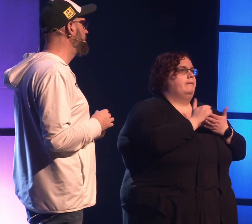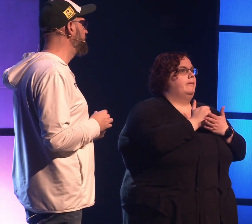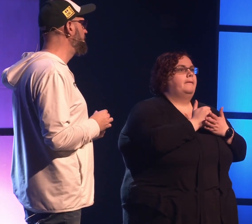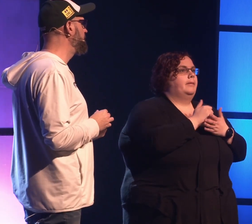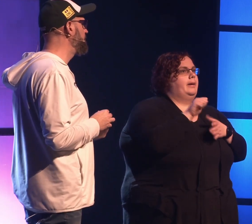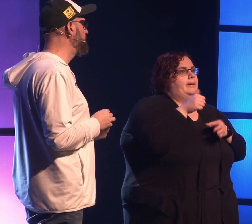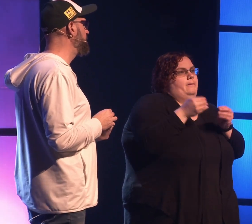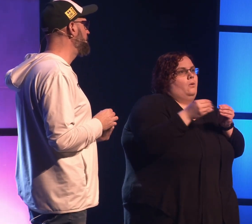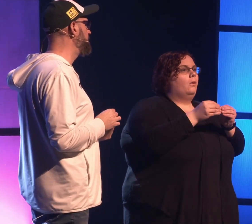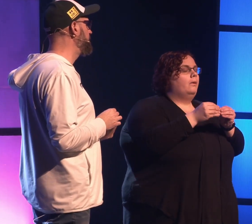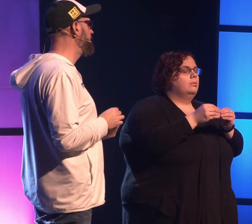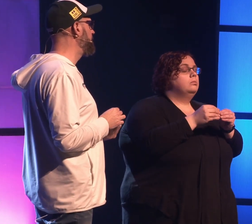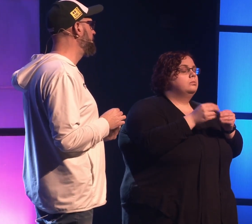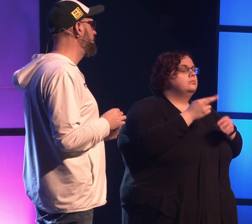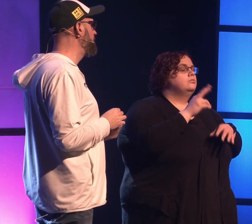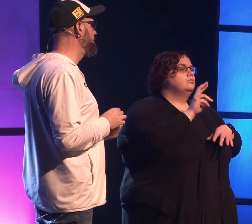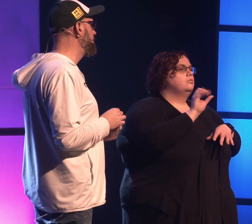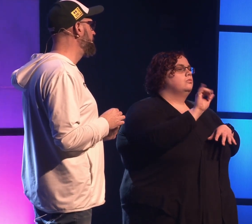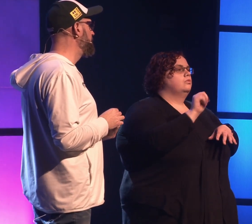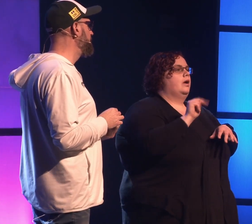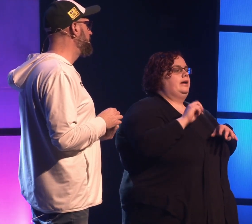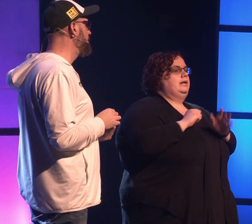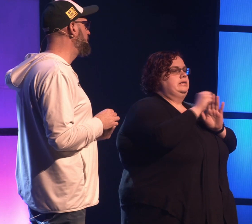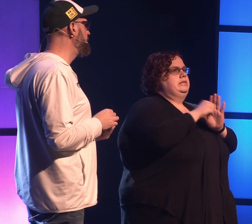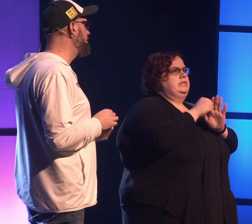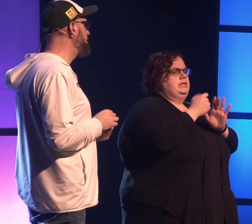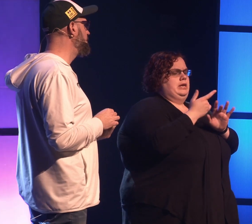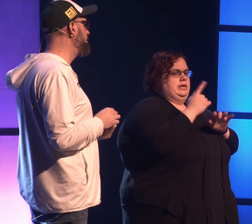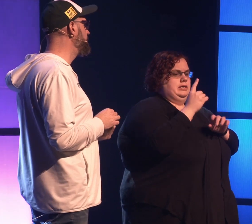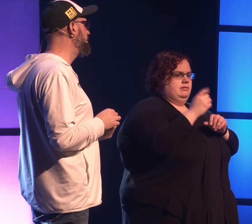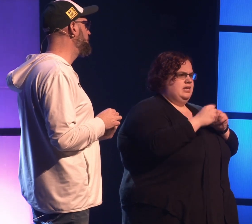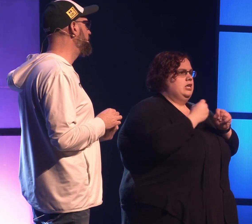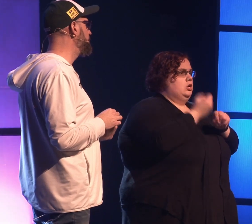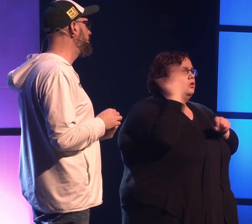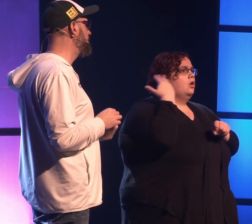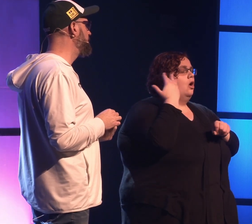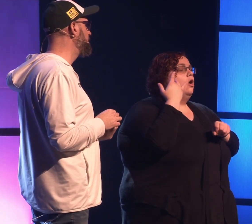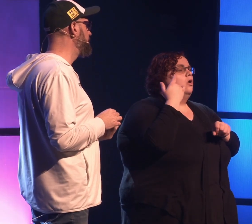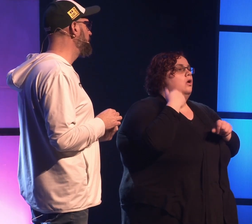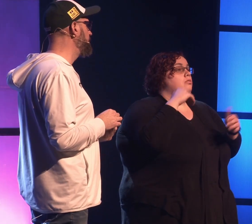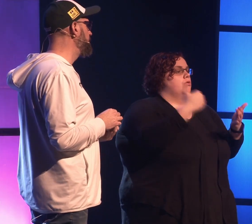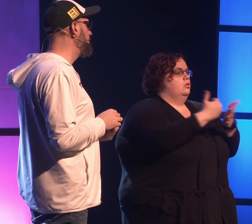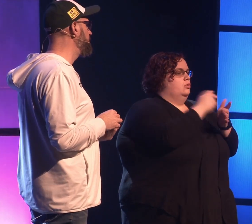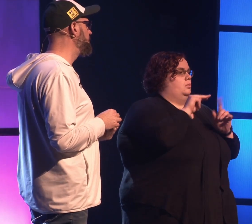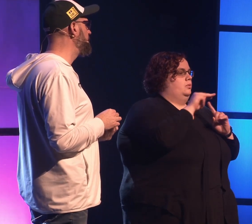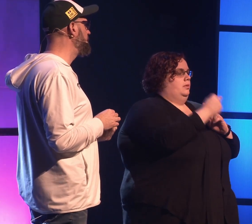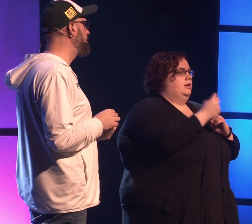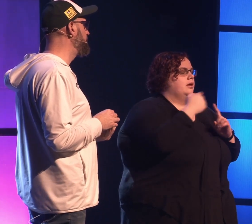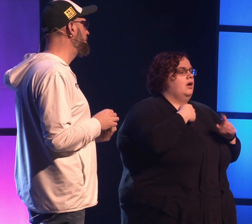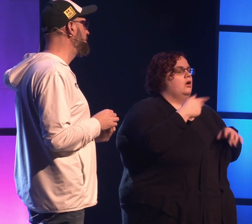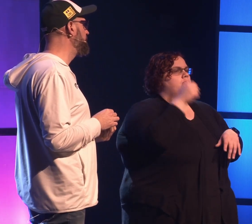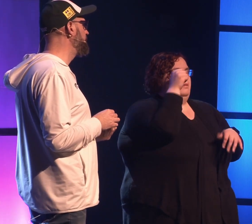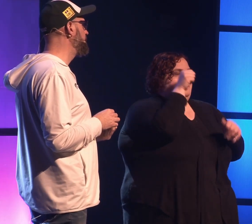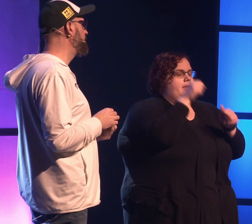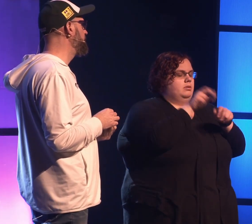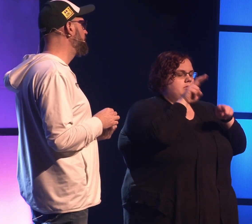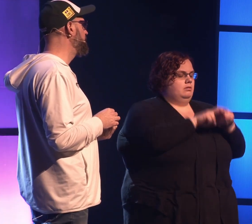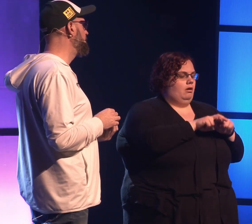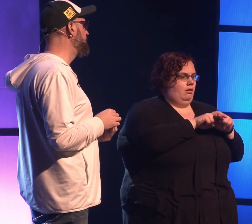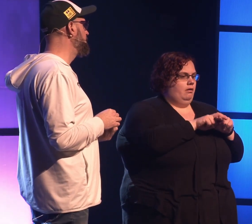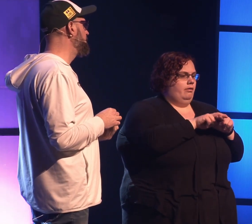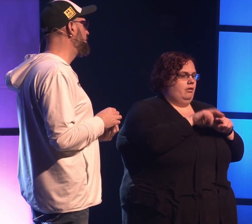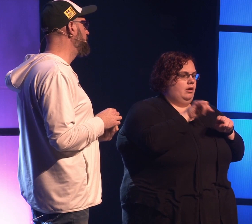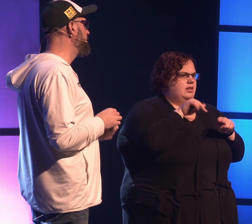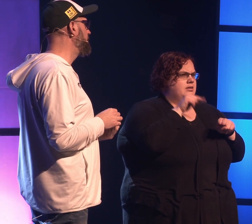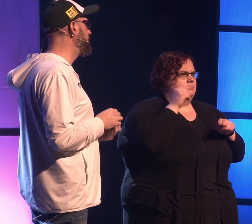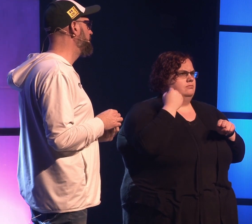anymore. And Ryan did a series that was a little while, over a year ago now, I think, on these fresh perspectives, and I remember sitting here, and he started saying these